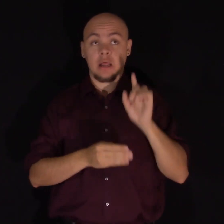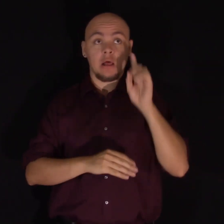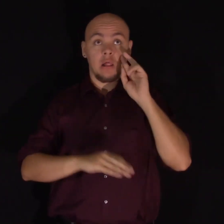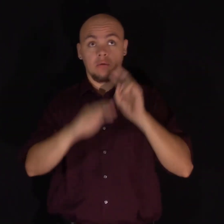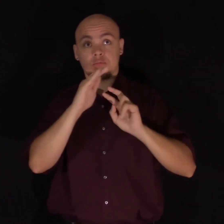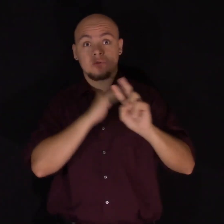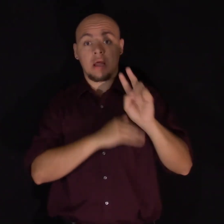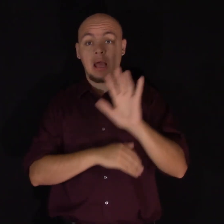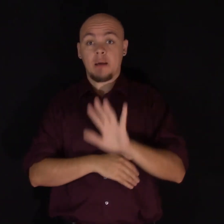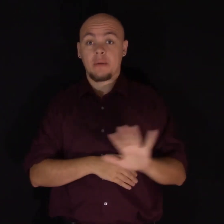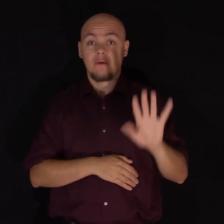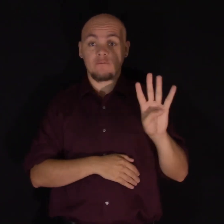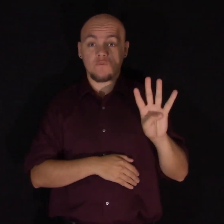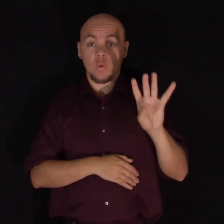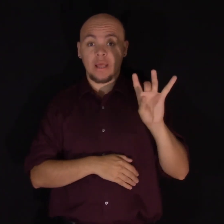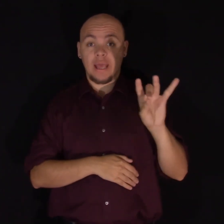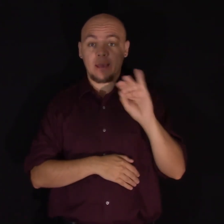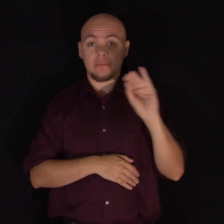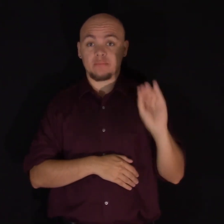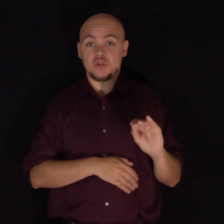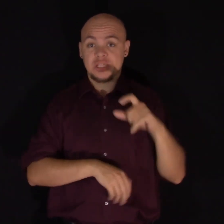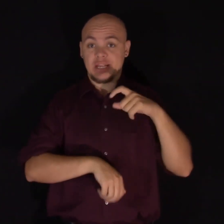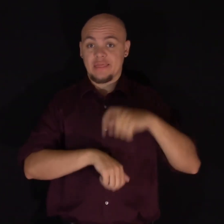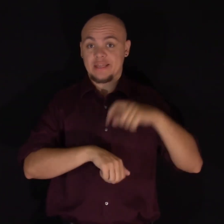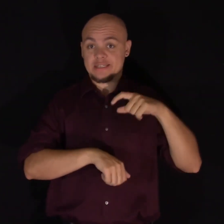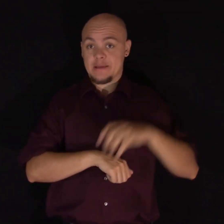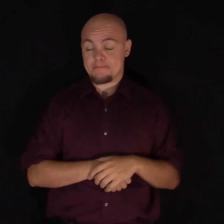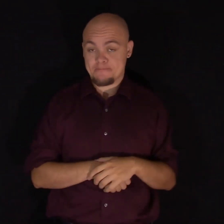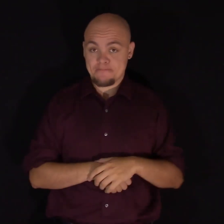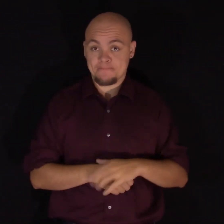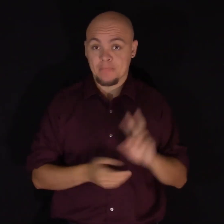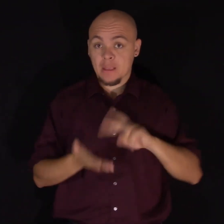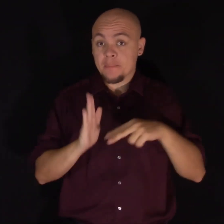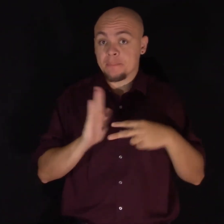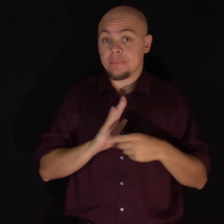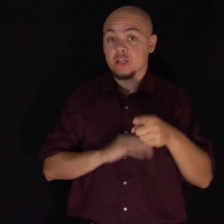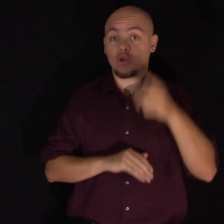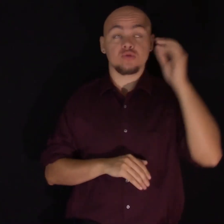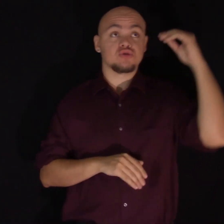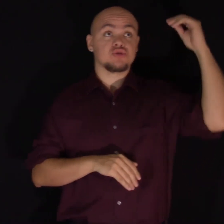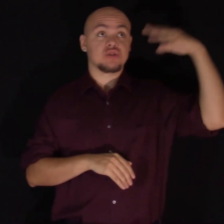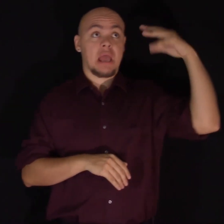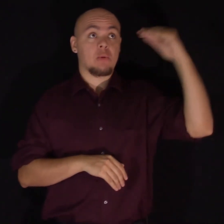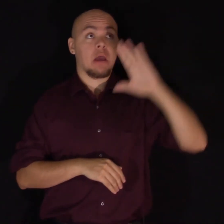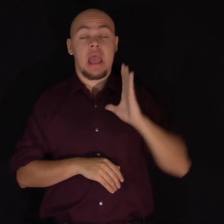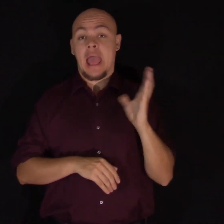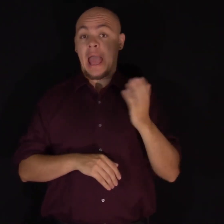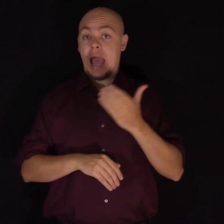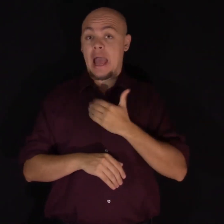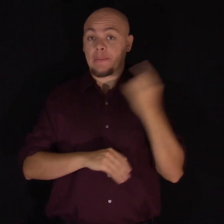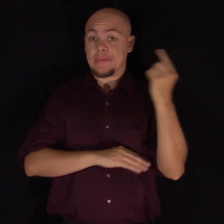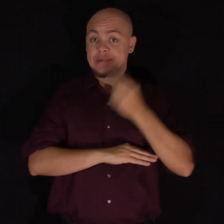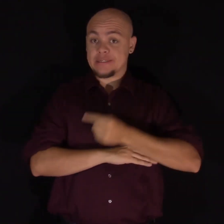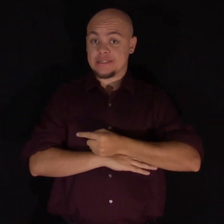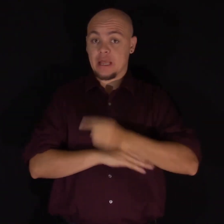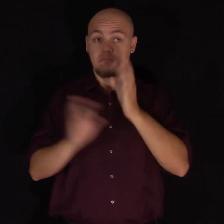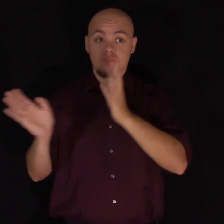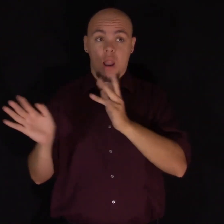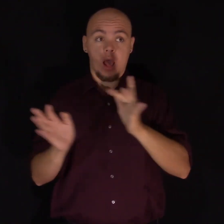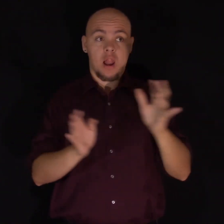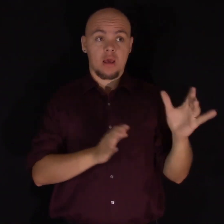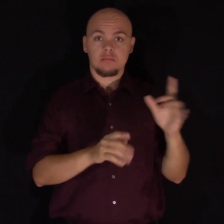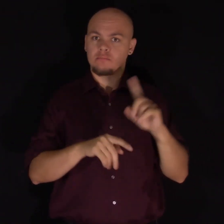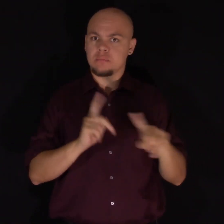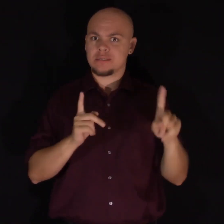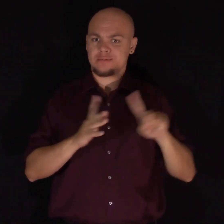future 48% of the time. This is why when we're taking a shower, we plan out our entire day, even though it hasn't